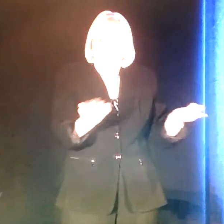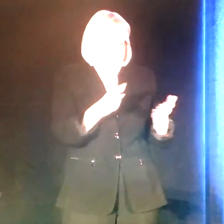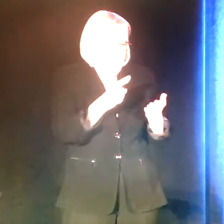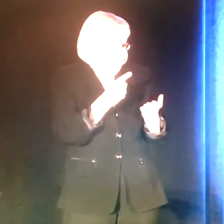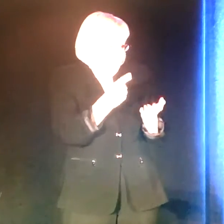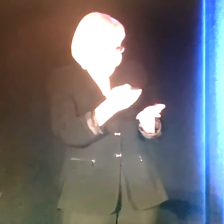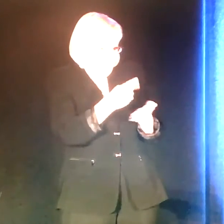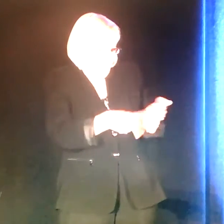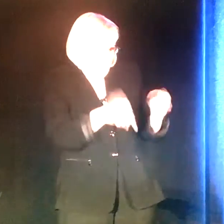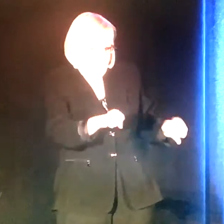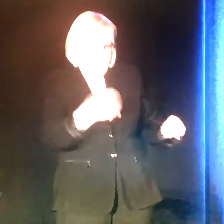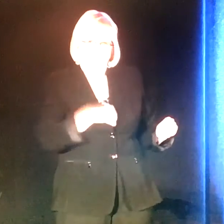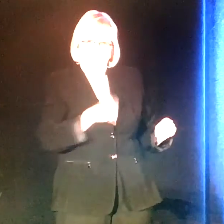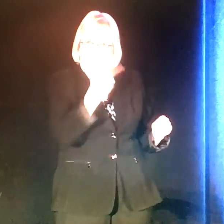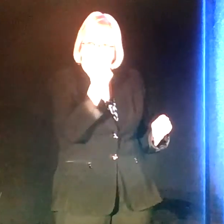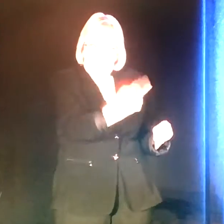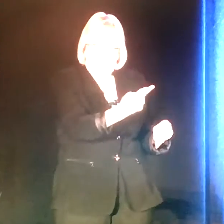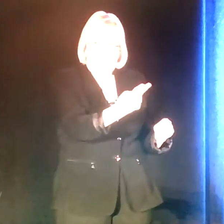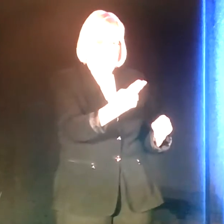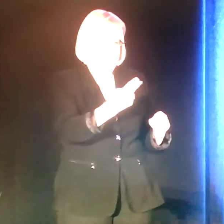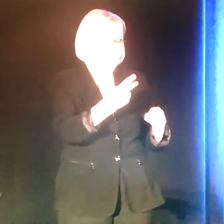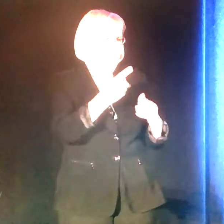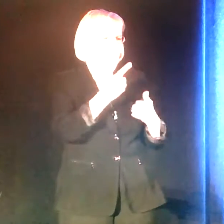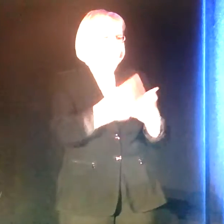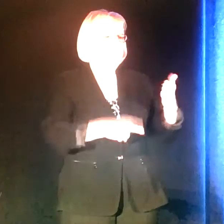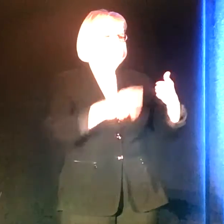as what's there, what we can see,